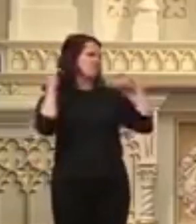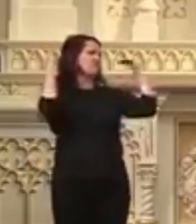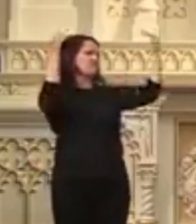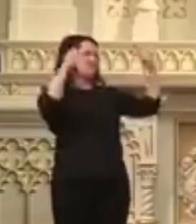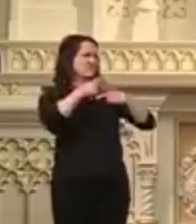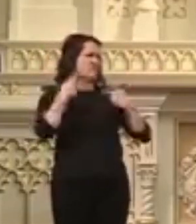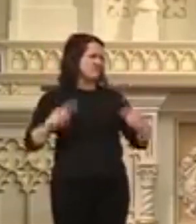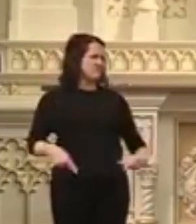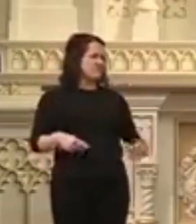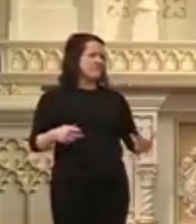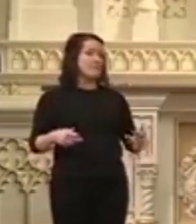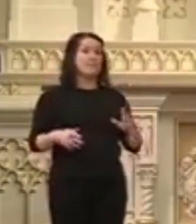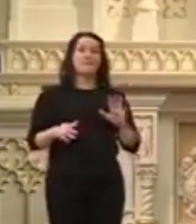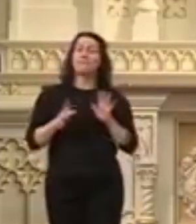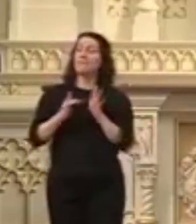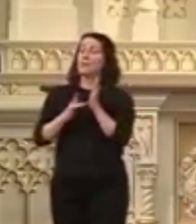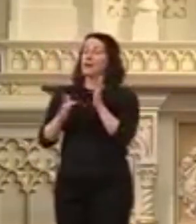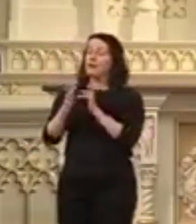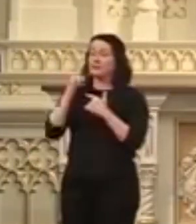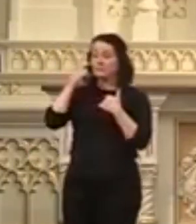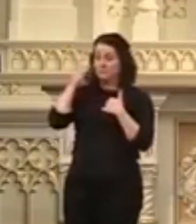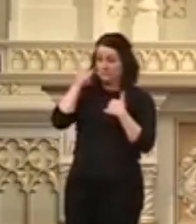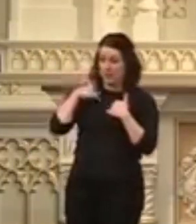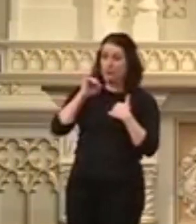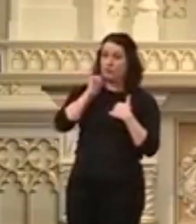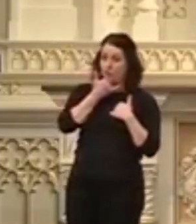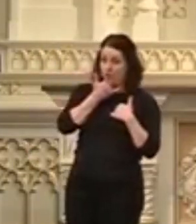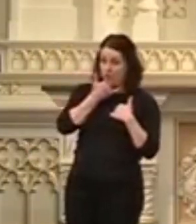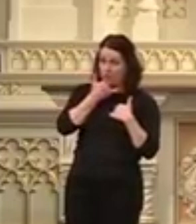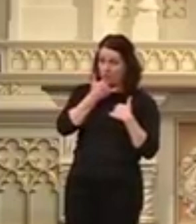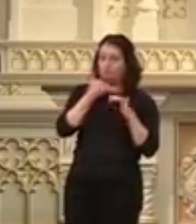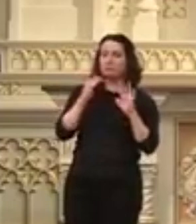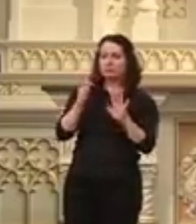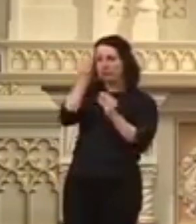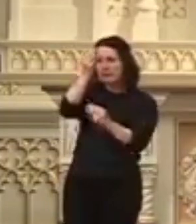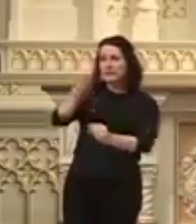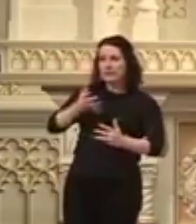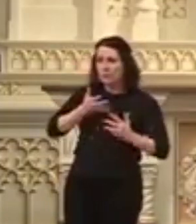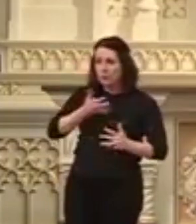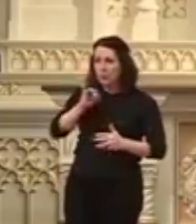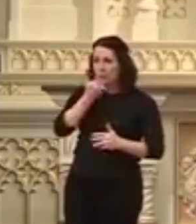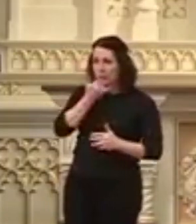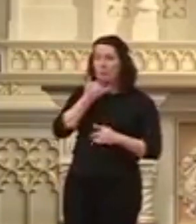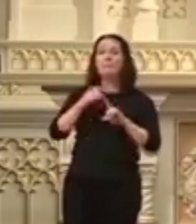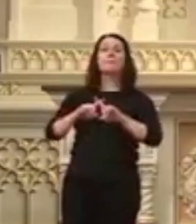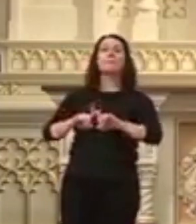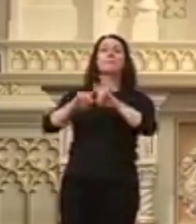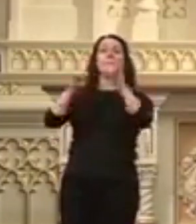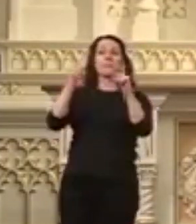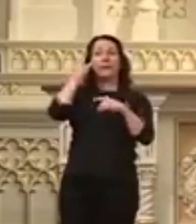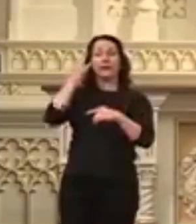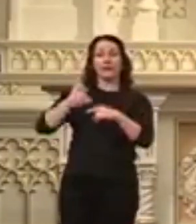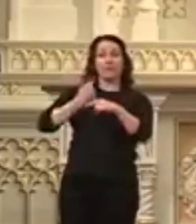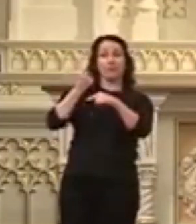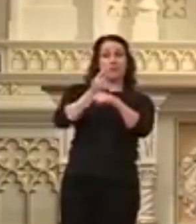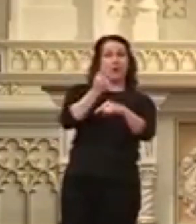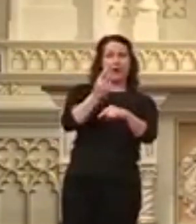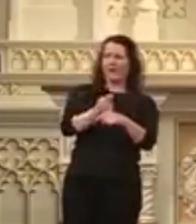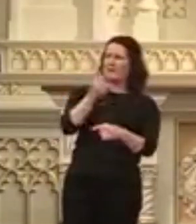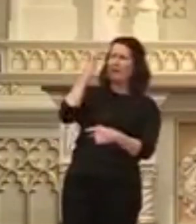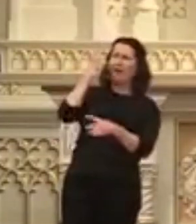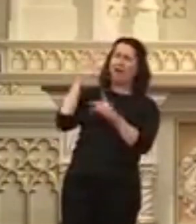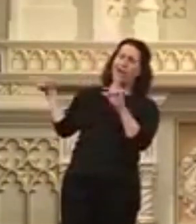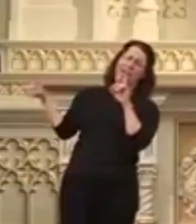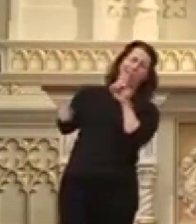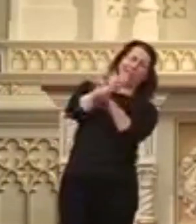him, if I have spoken wrongly, testify to the wrong. But if I have spoken rightly, why do you strike